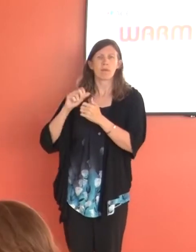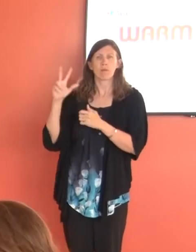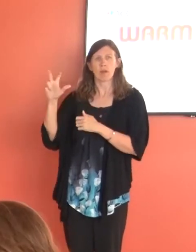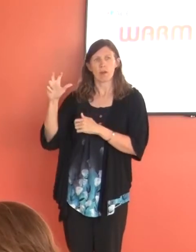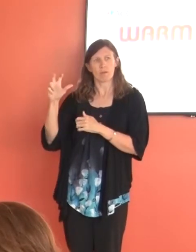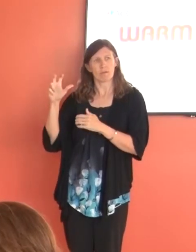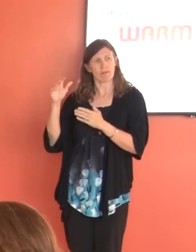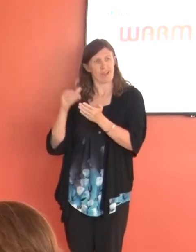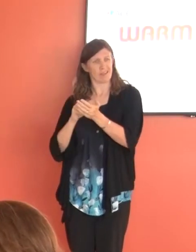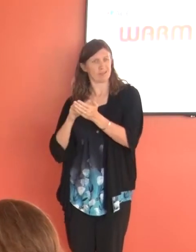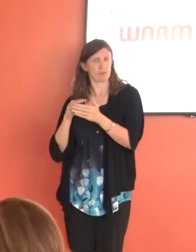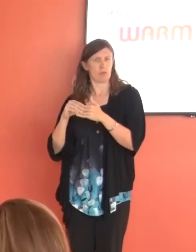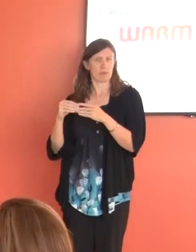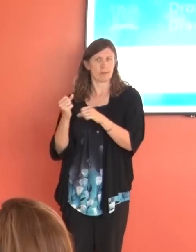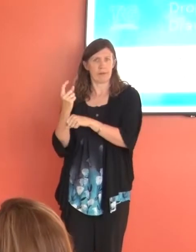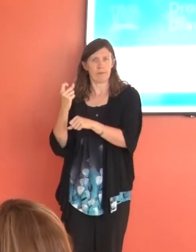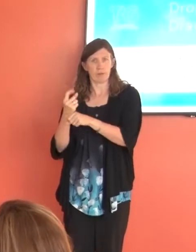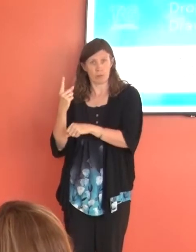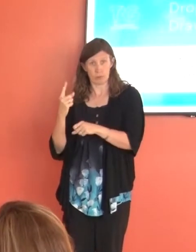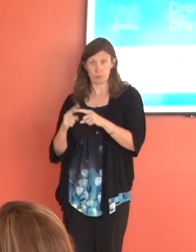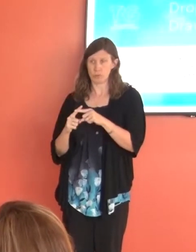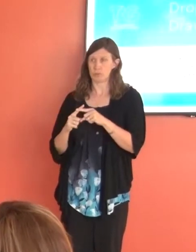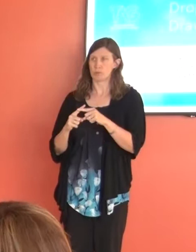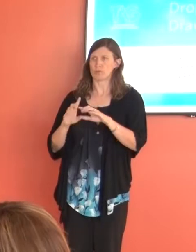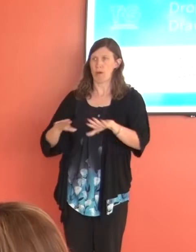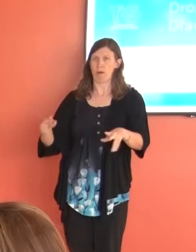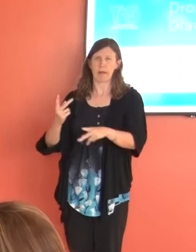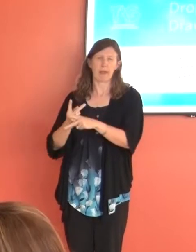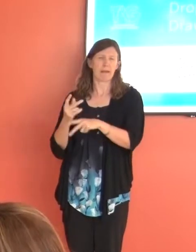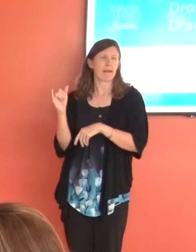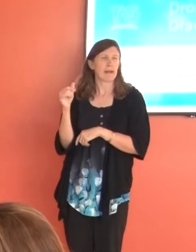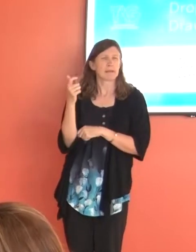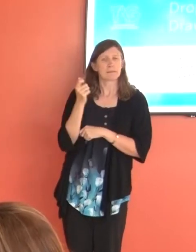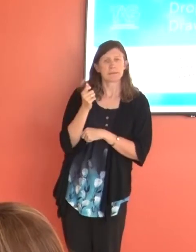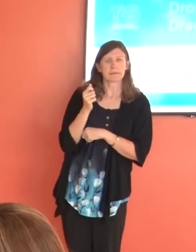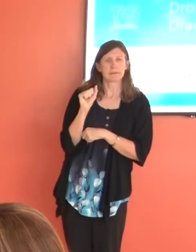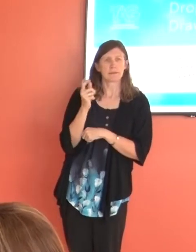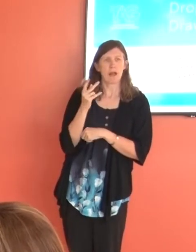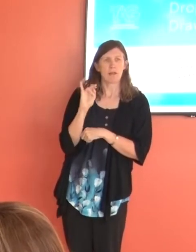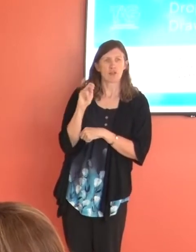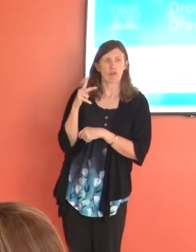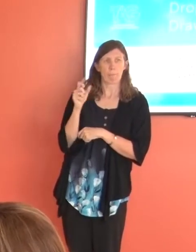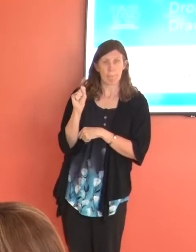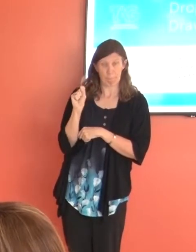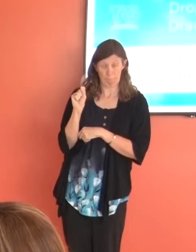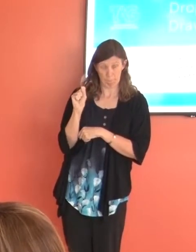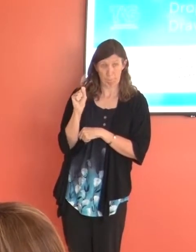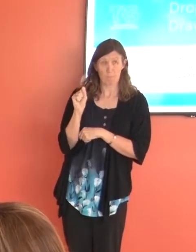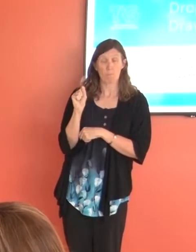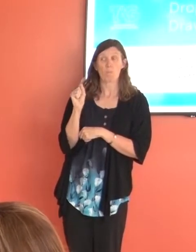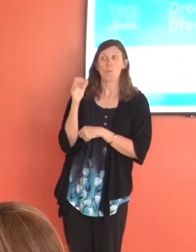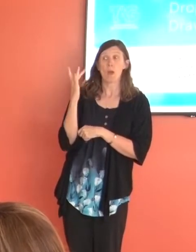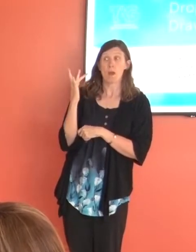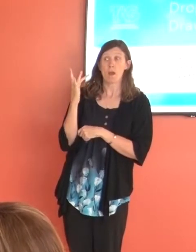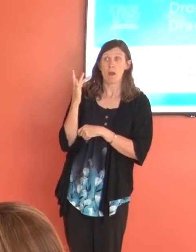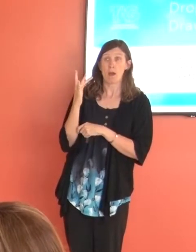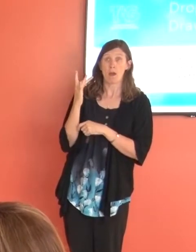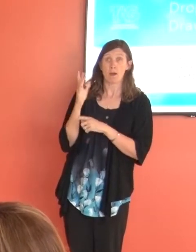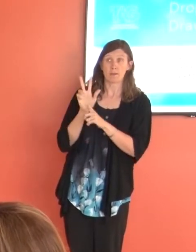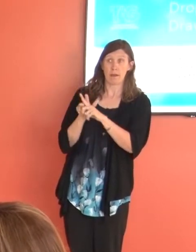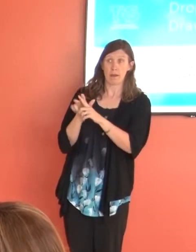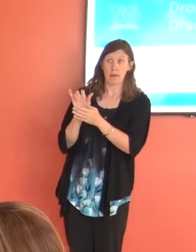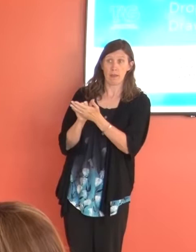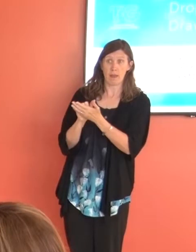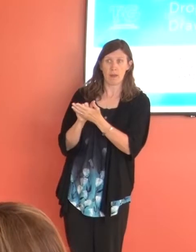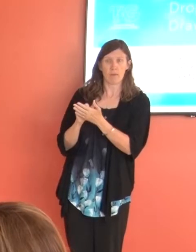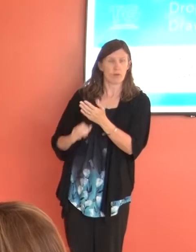into childcare, kind of like scholarships, for students who need that